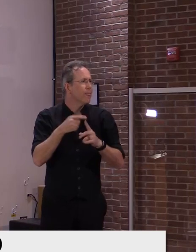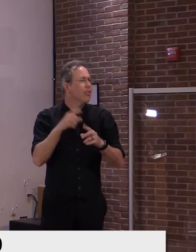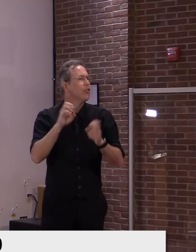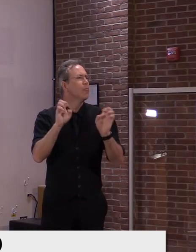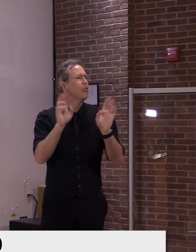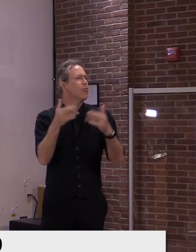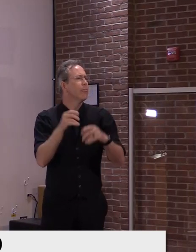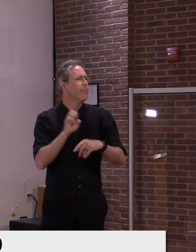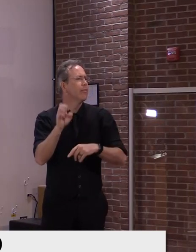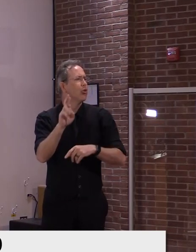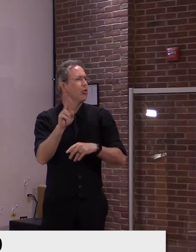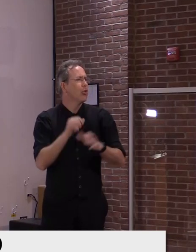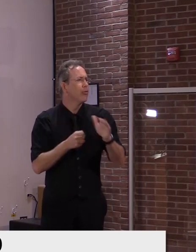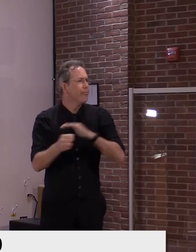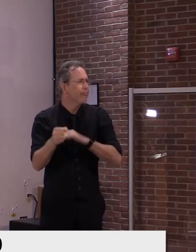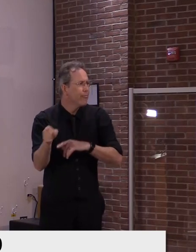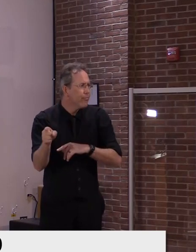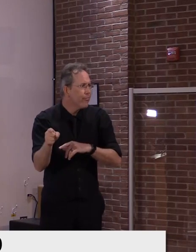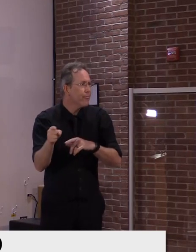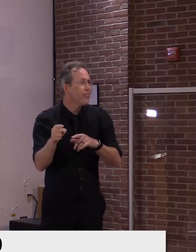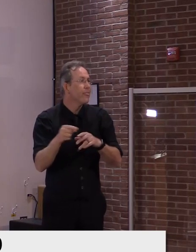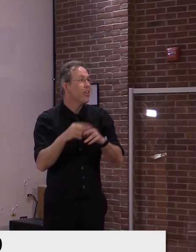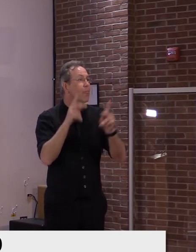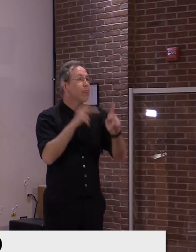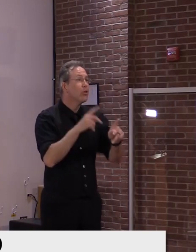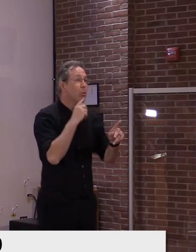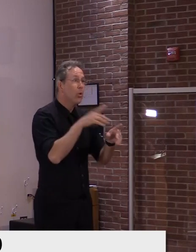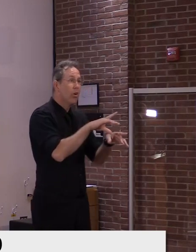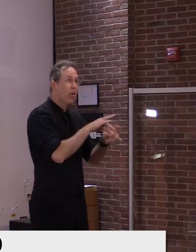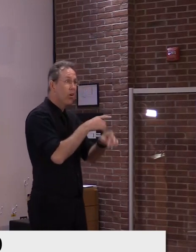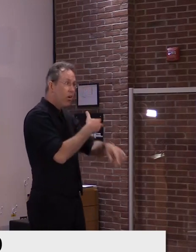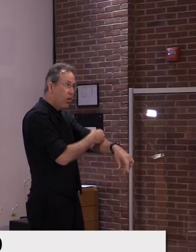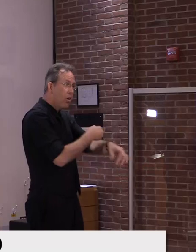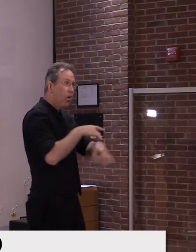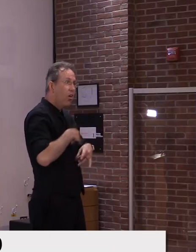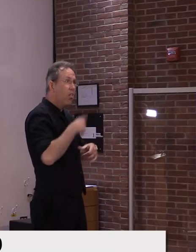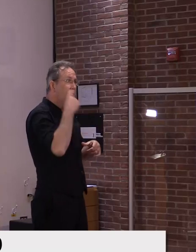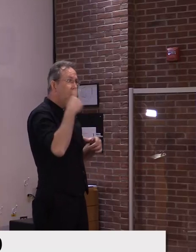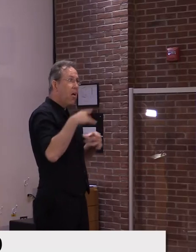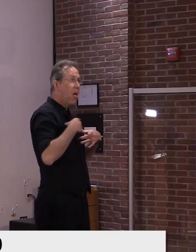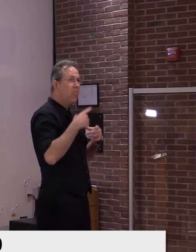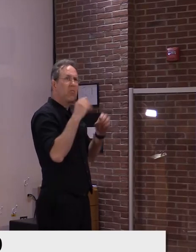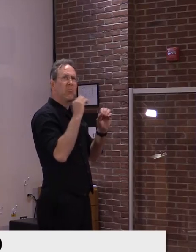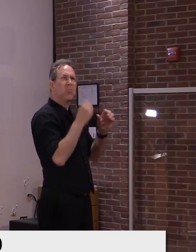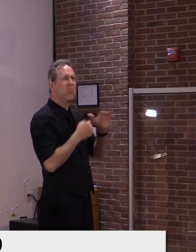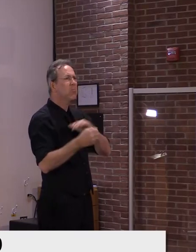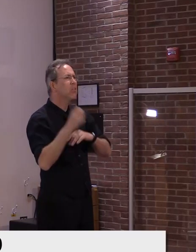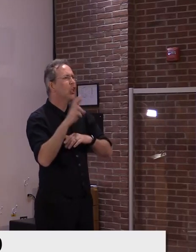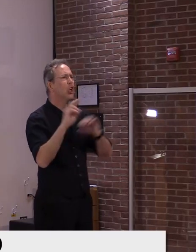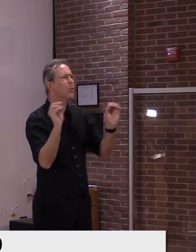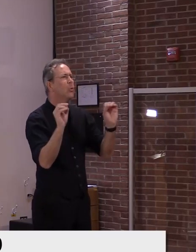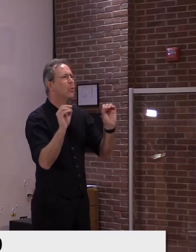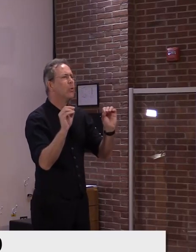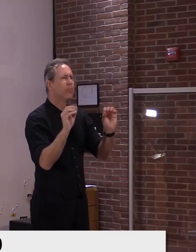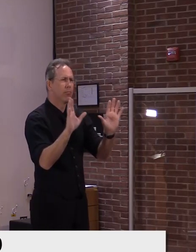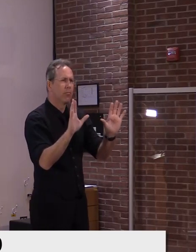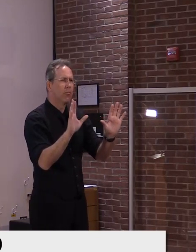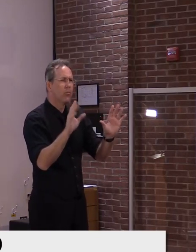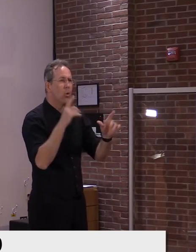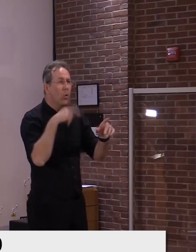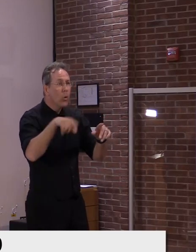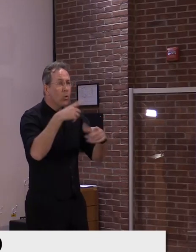the impact that had on them, so that we would probably know about them. It wouldn't be like people